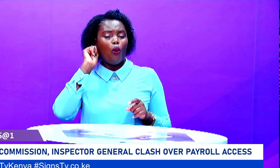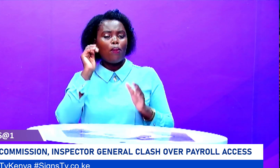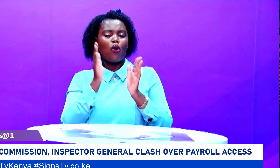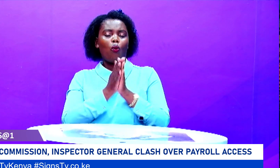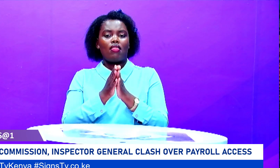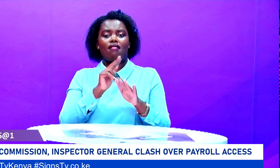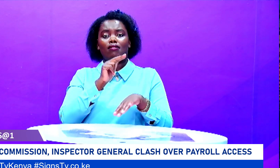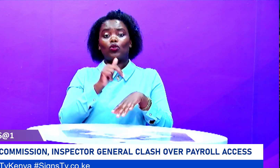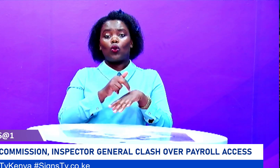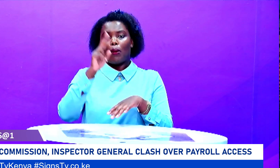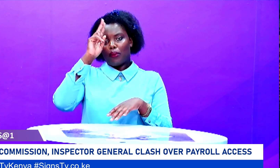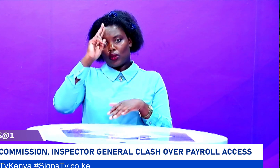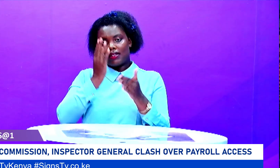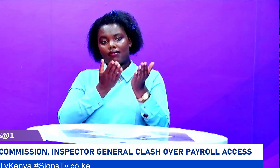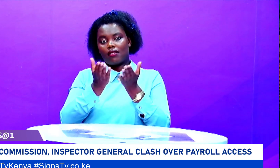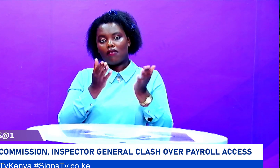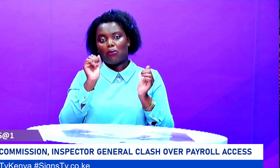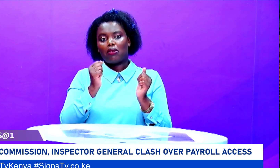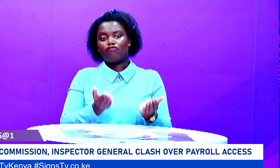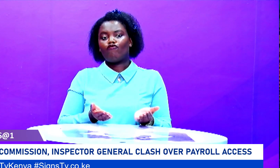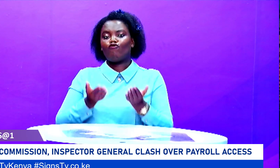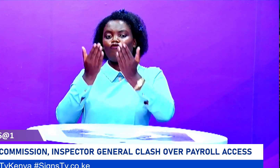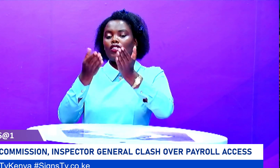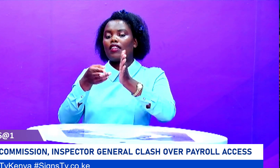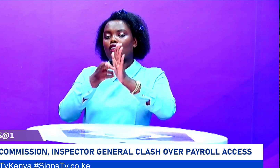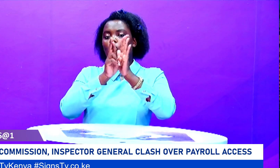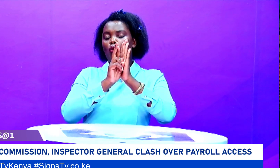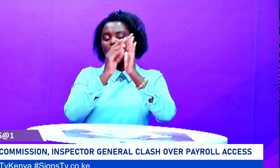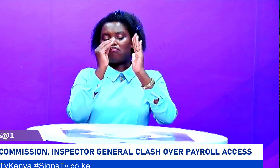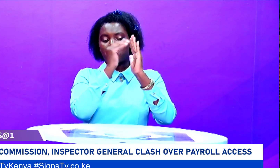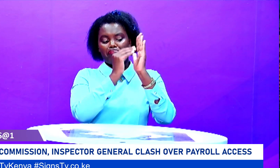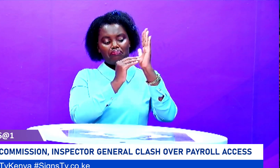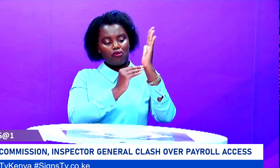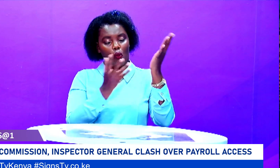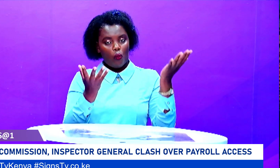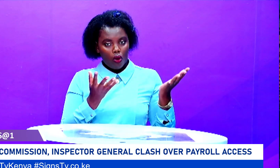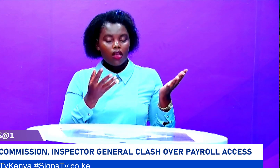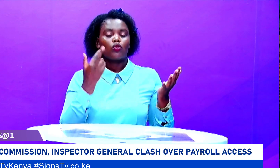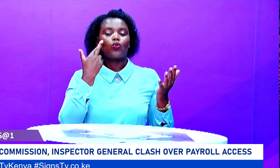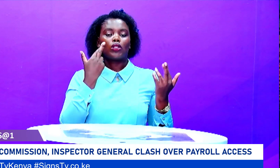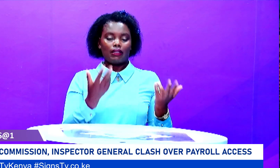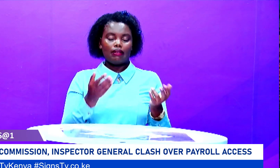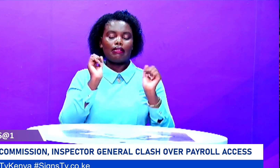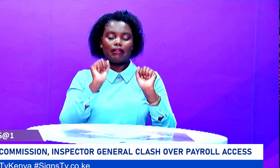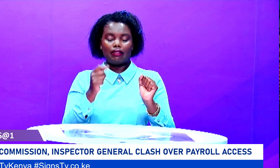complete the National Police Service to hand over the requested